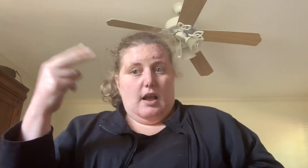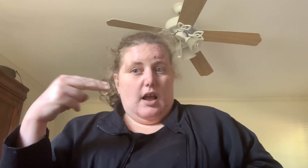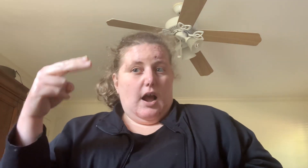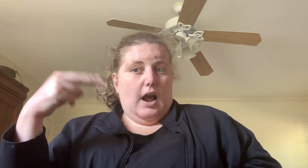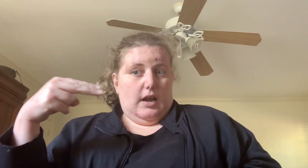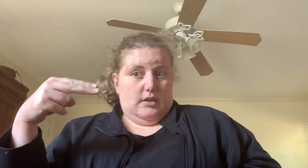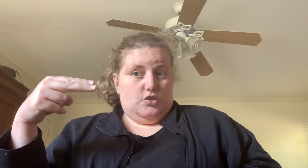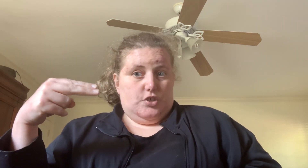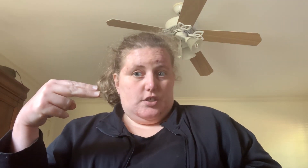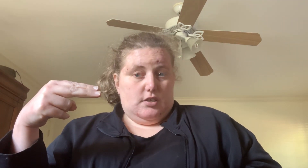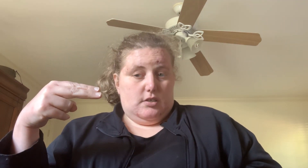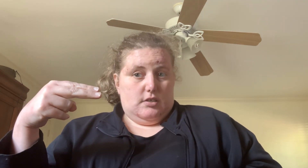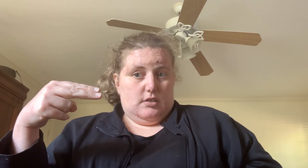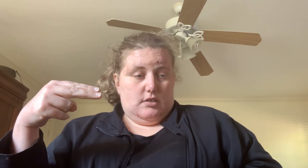then the atomic mass was actually